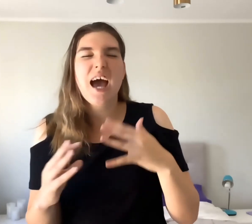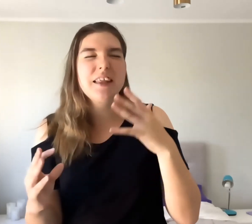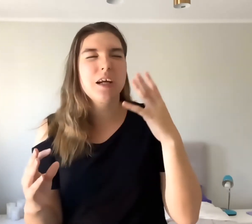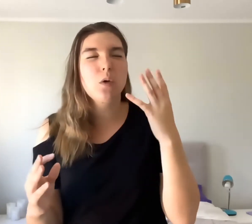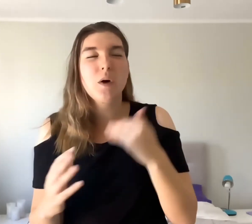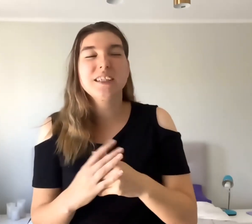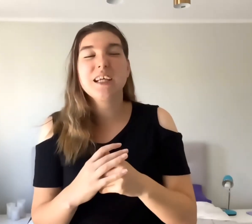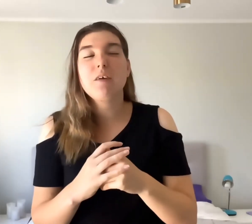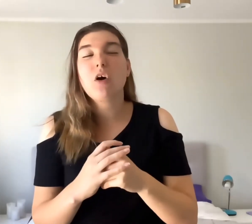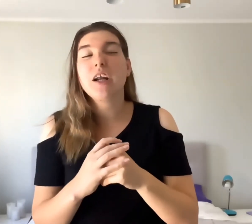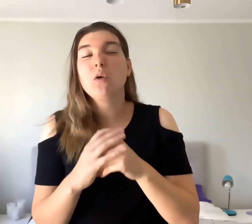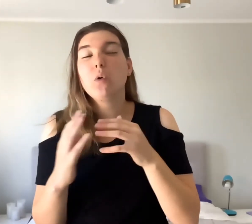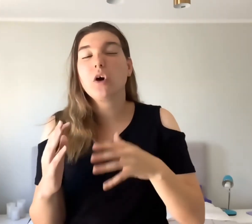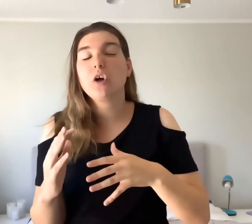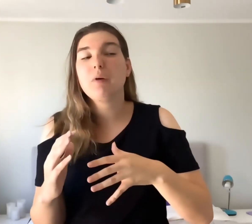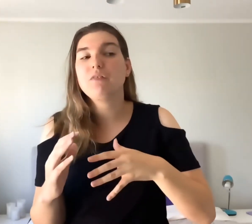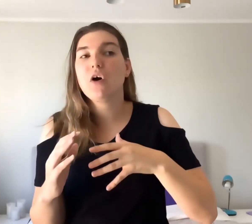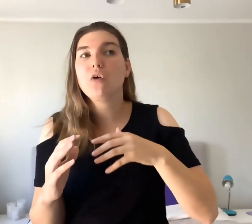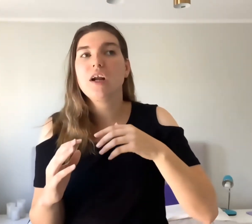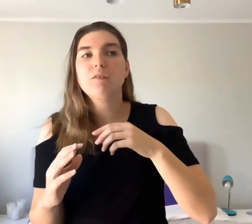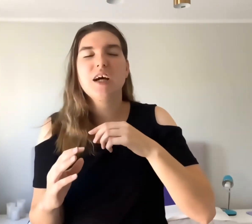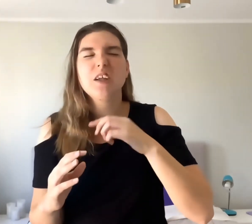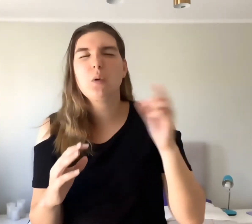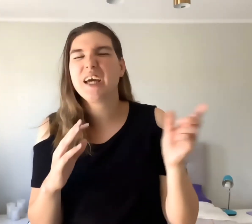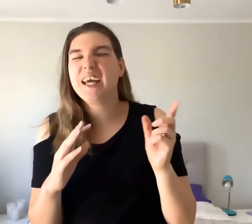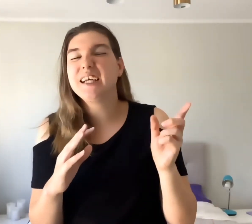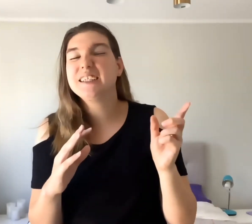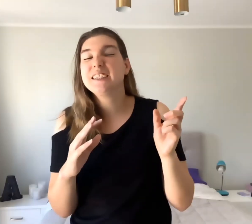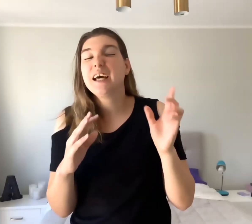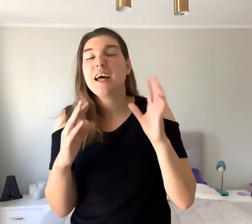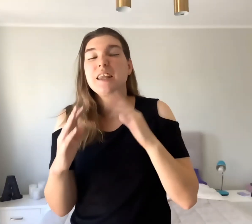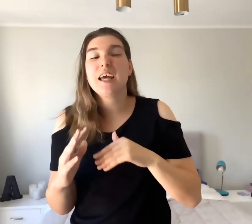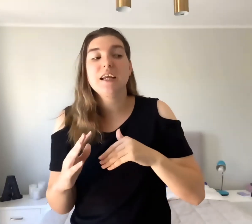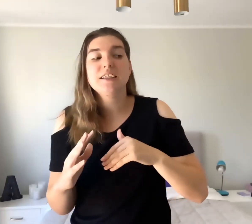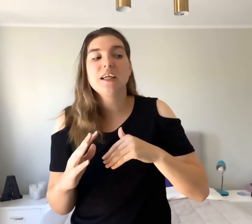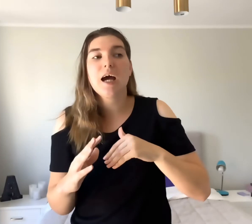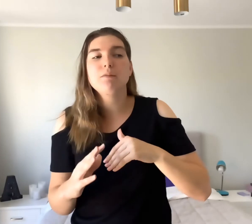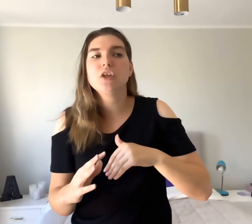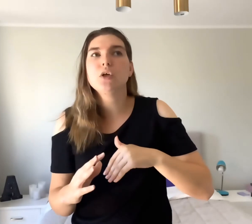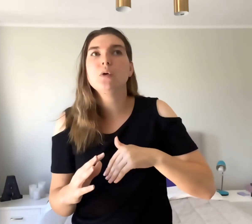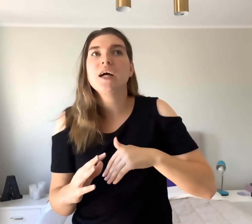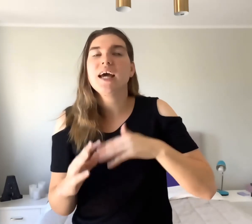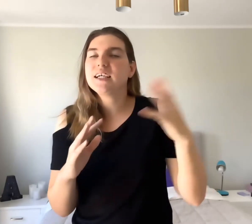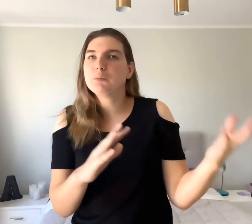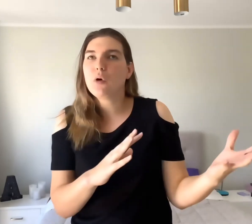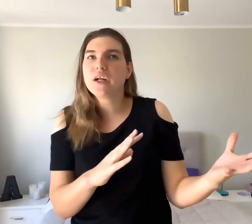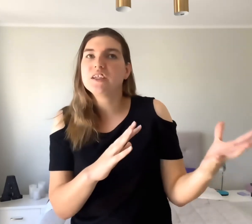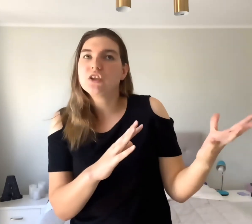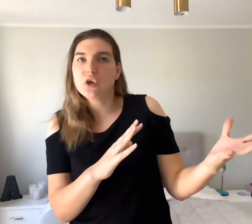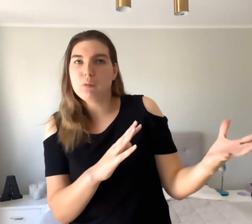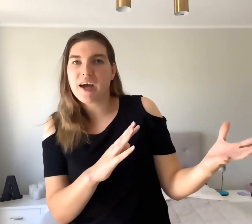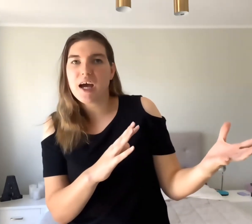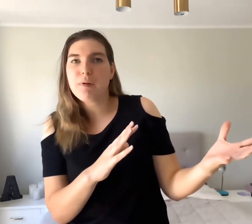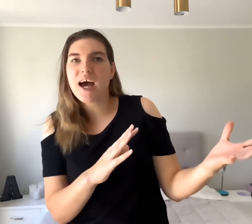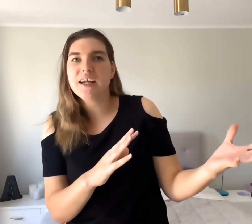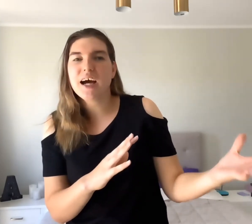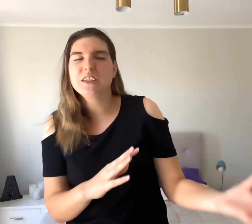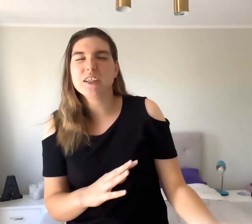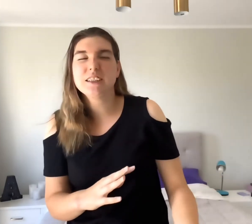then once I've got it all good on my phone and I've done quick edits, then it's time to export it to my iPad. I just